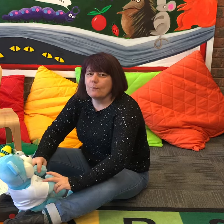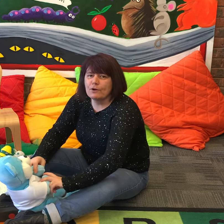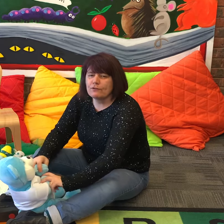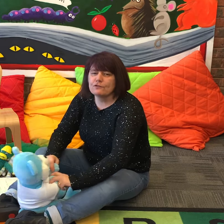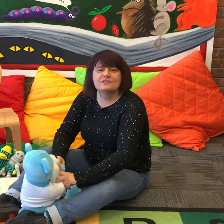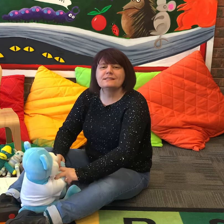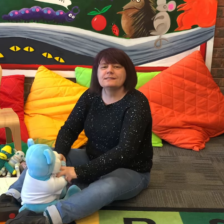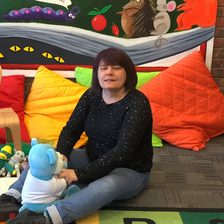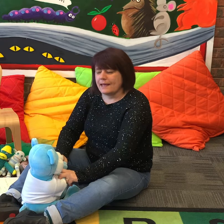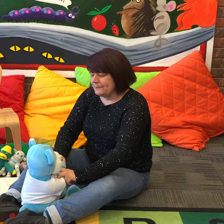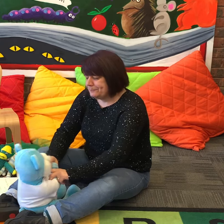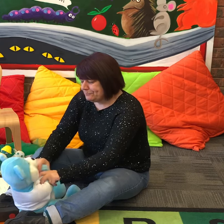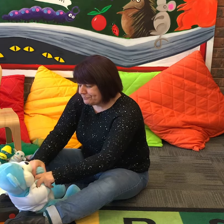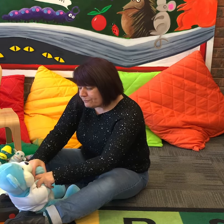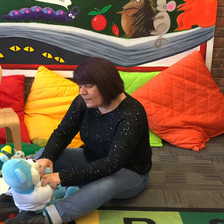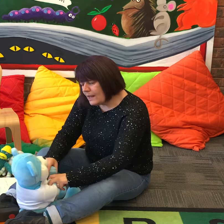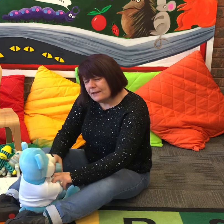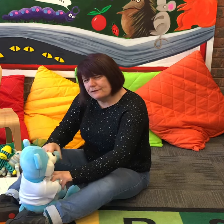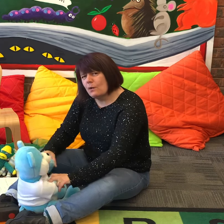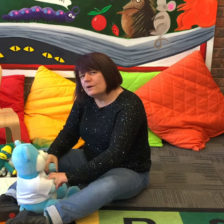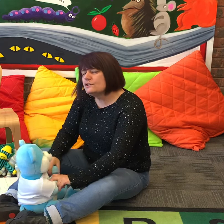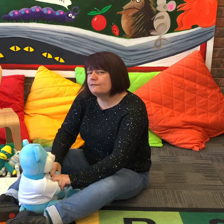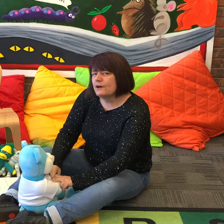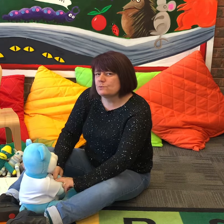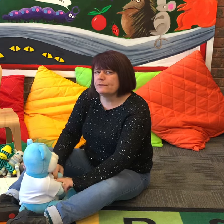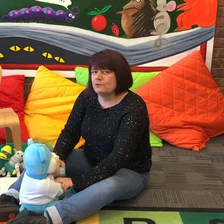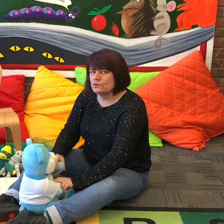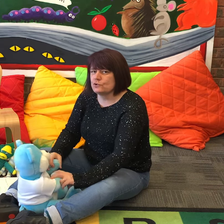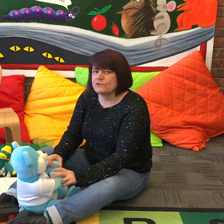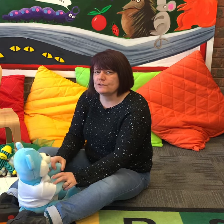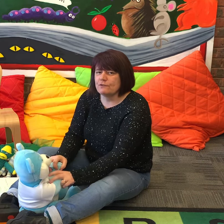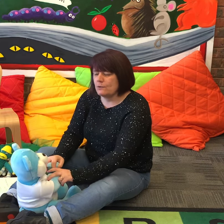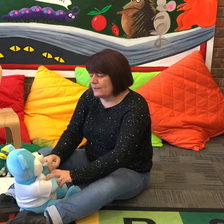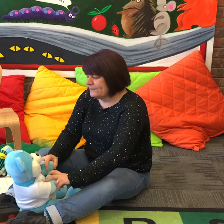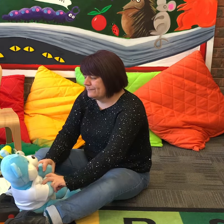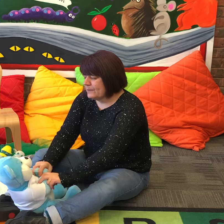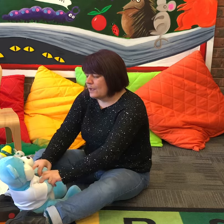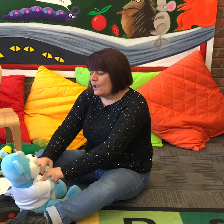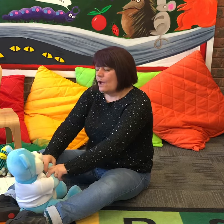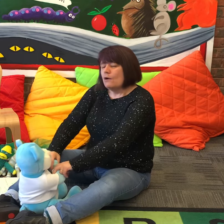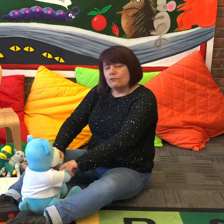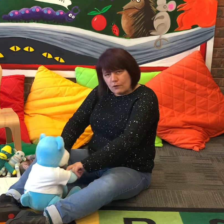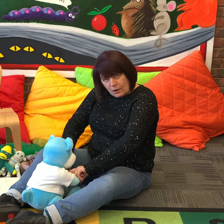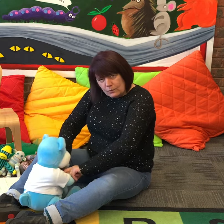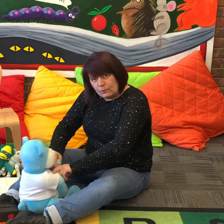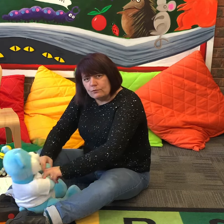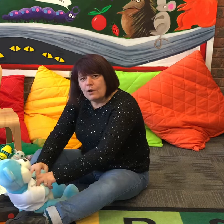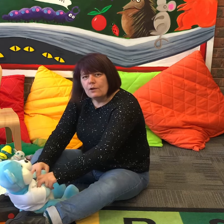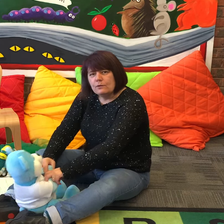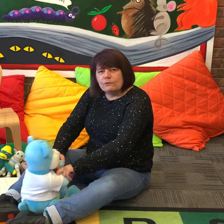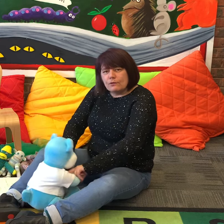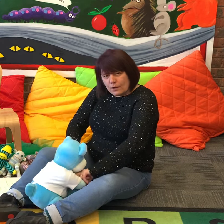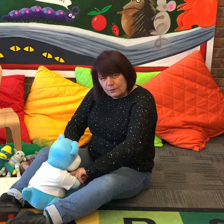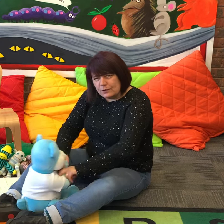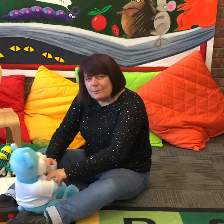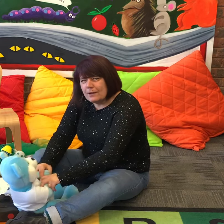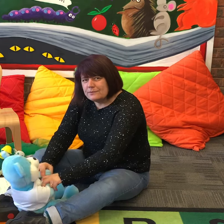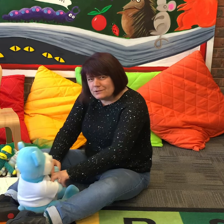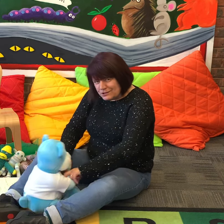brother or a sister there. If not, why don't you find one of your toys to row with? Row, row, row your boat